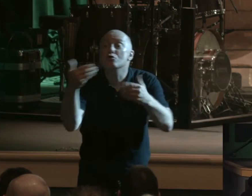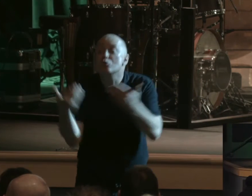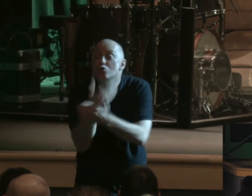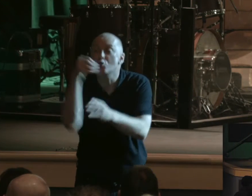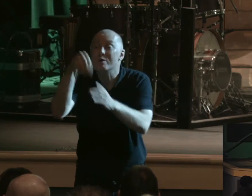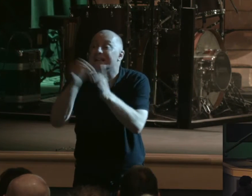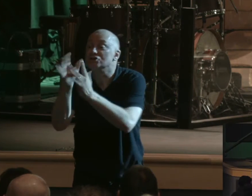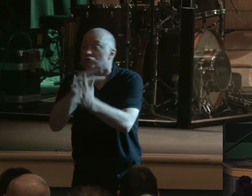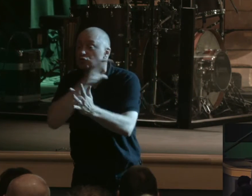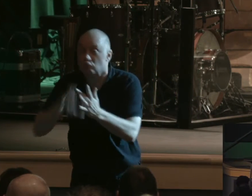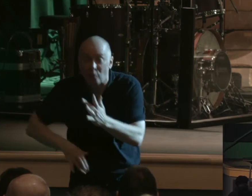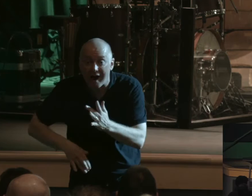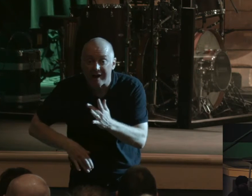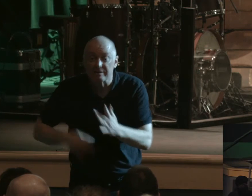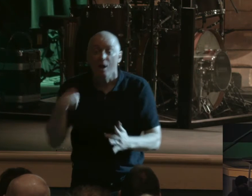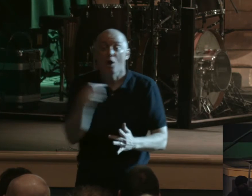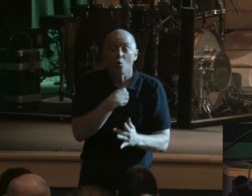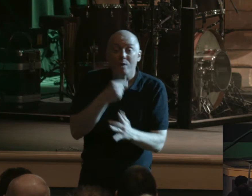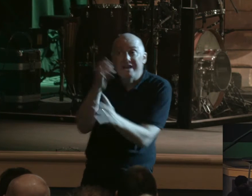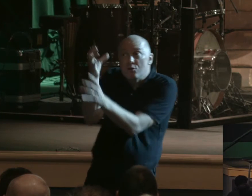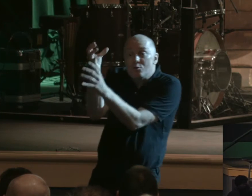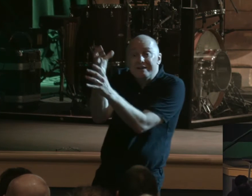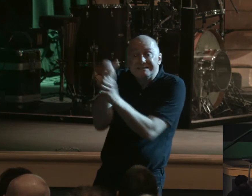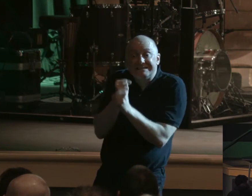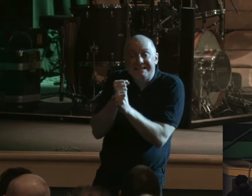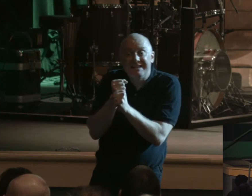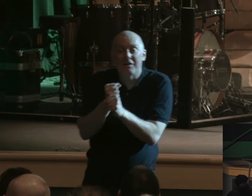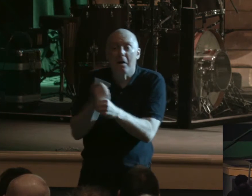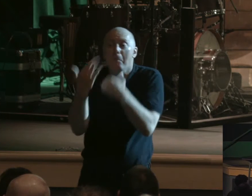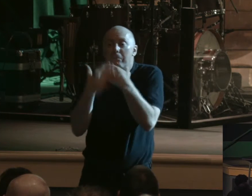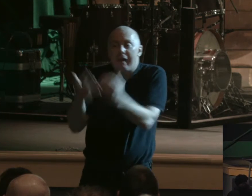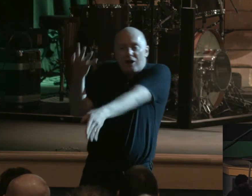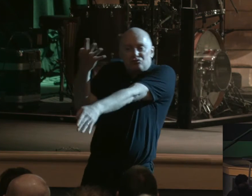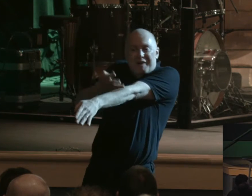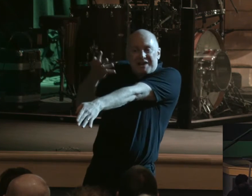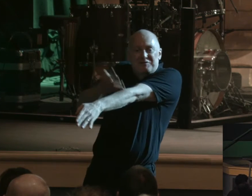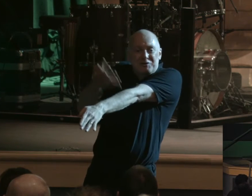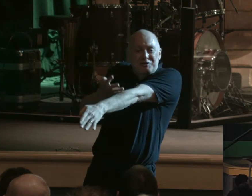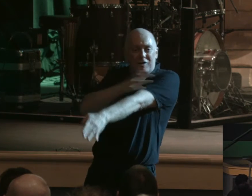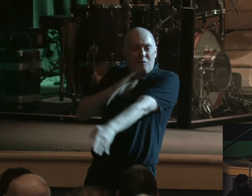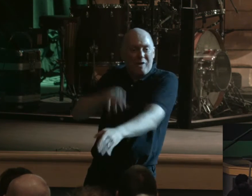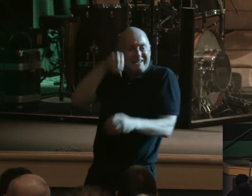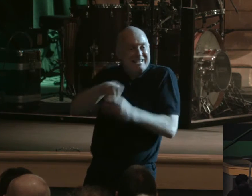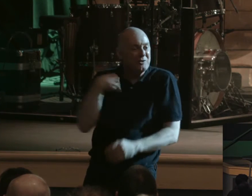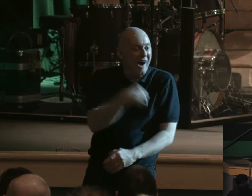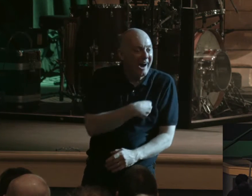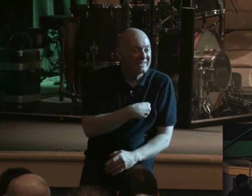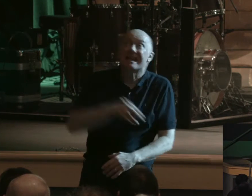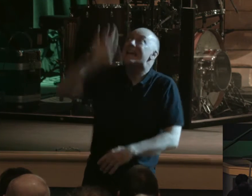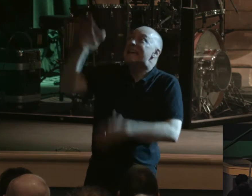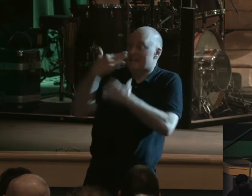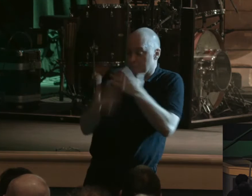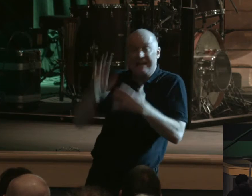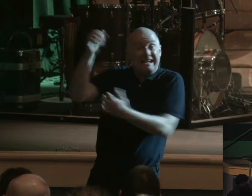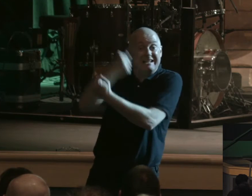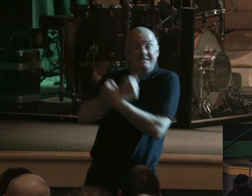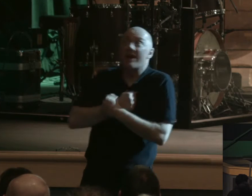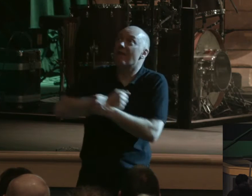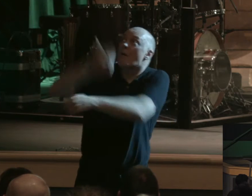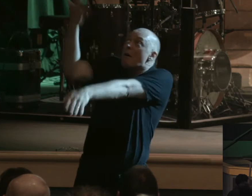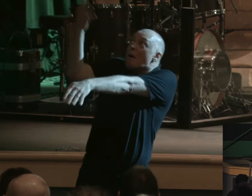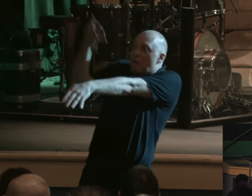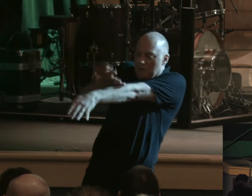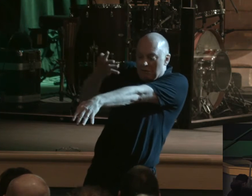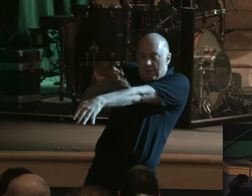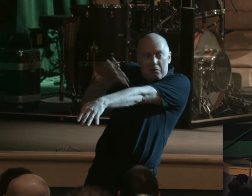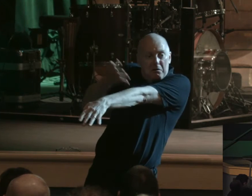in Jesus Christ, we receive a blood transfusion of Christ into us. His blood, his love, flows through